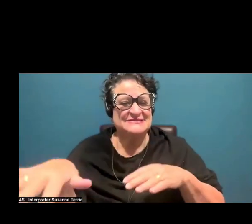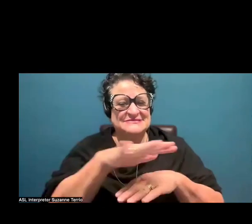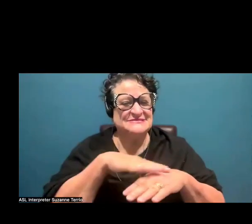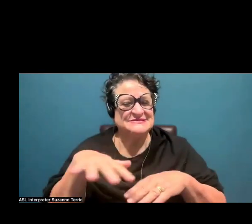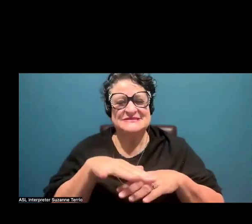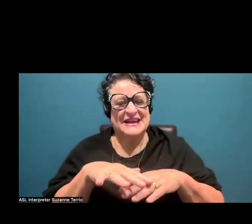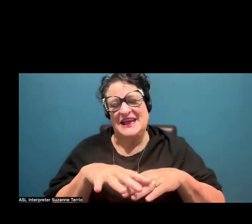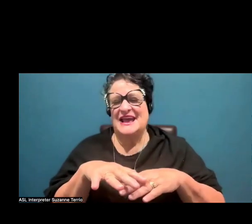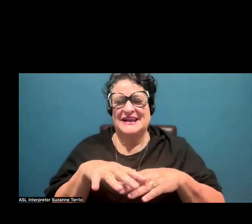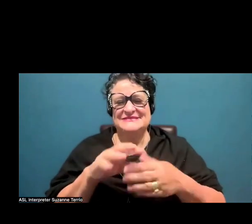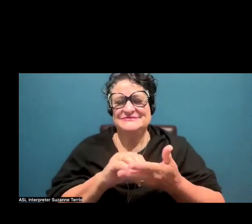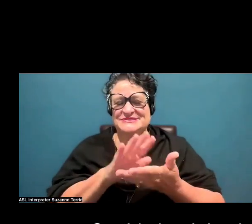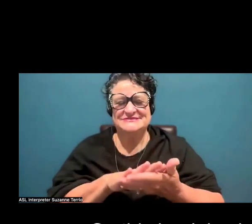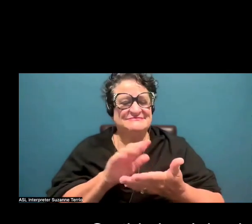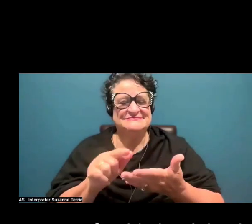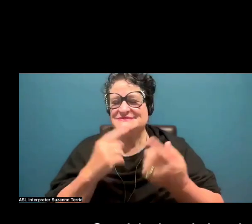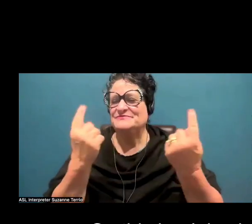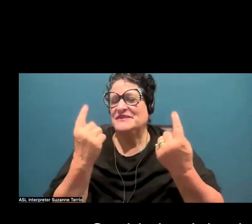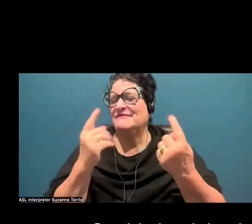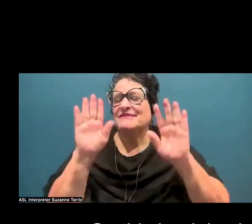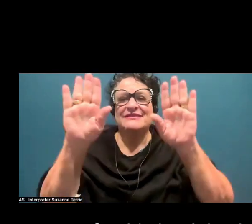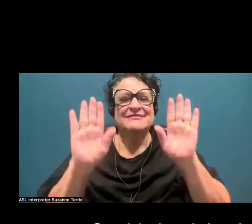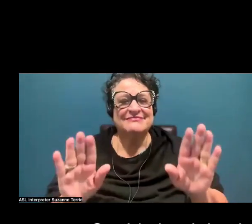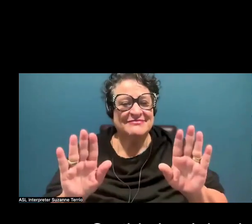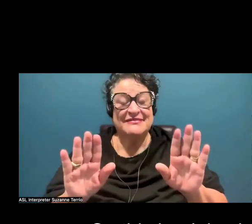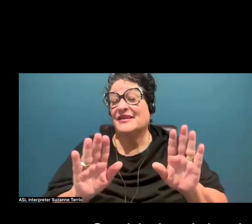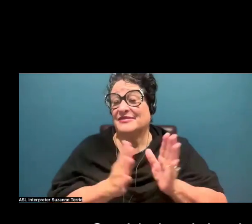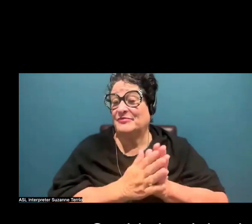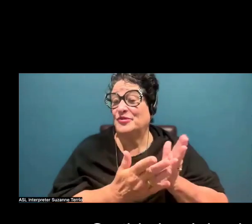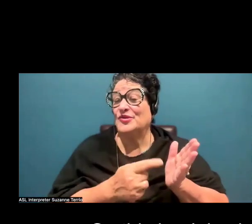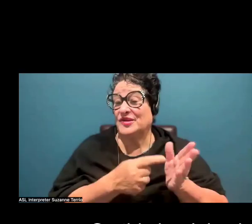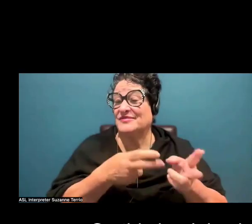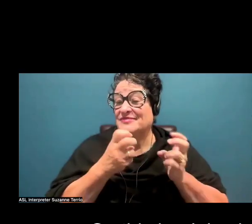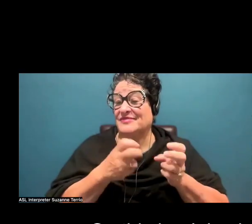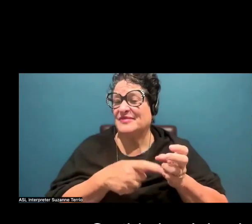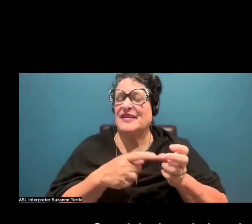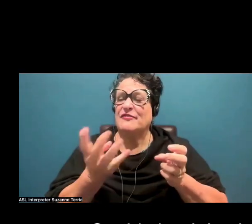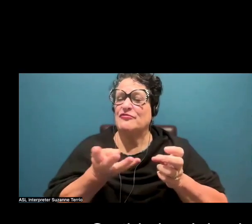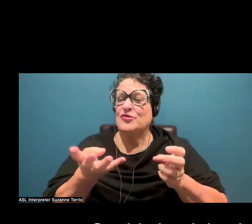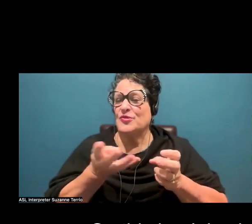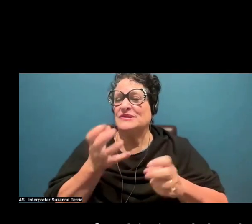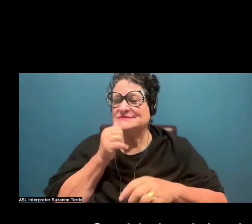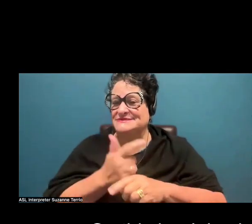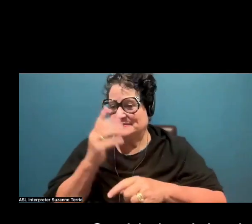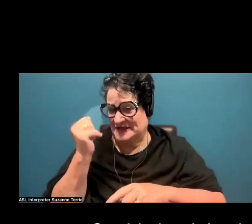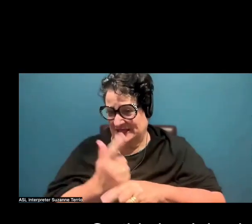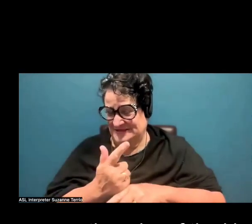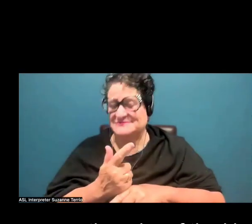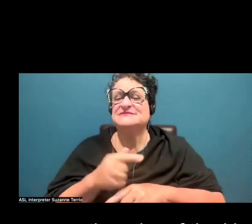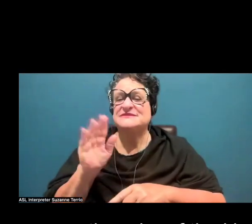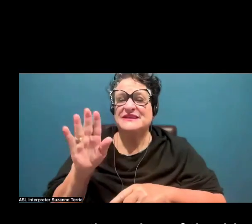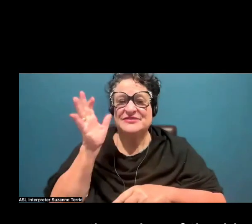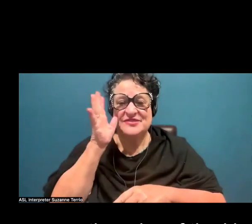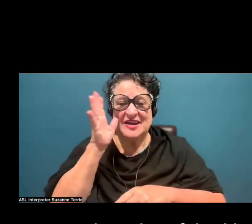it into something fantastical. So this book is about a family of four siblings and their father, who is